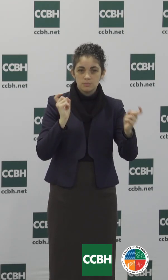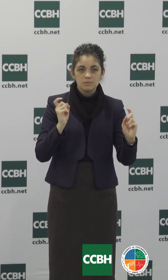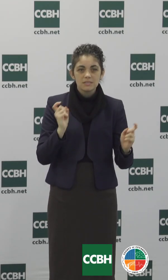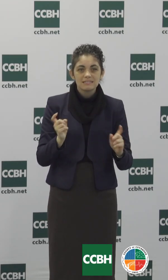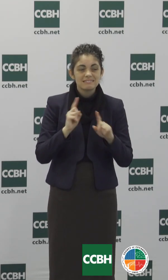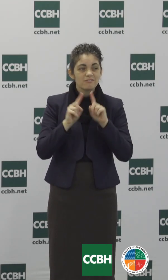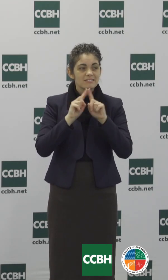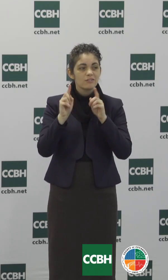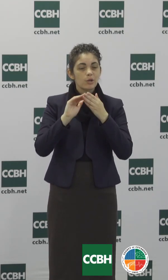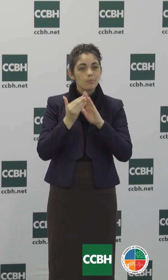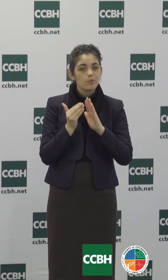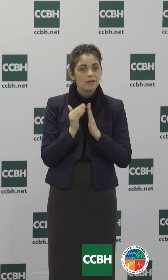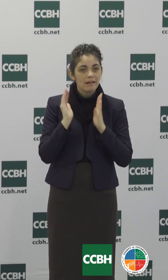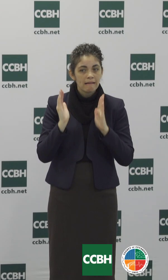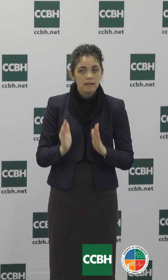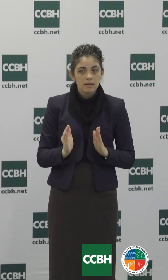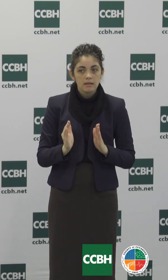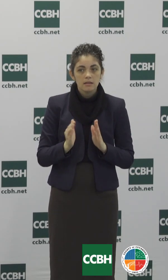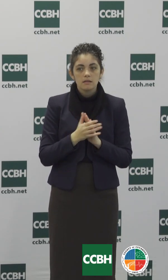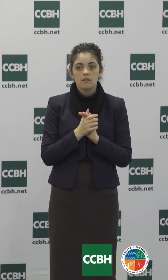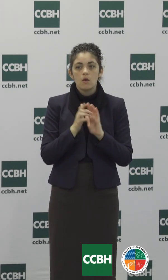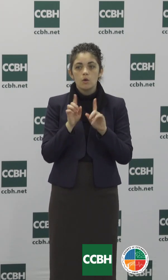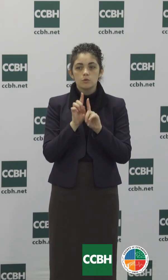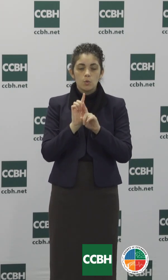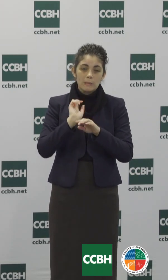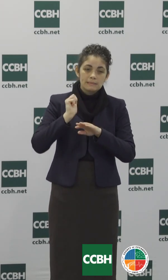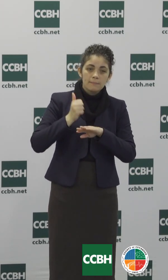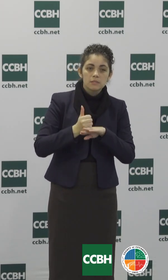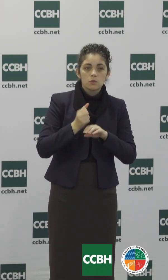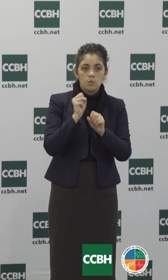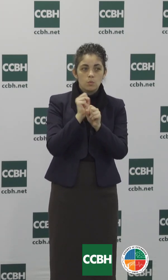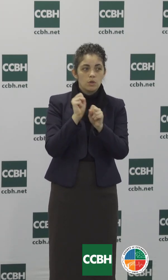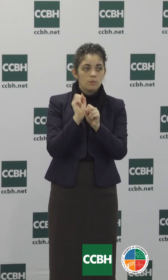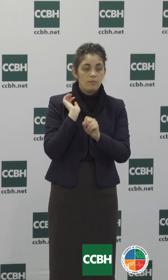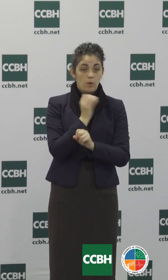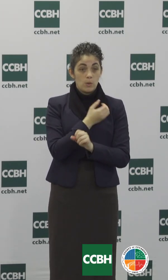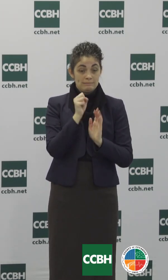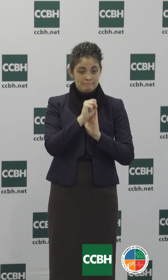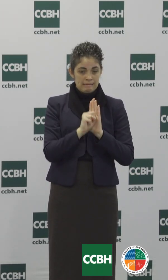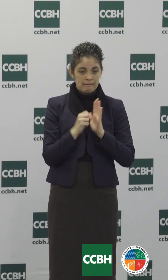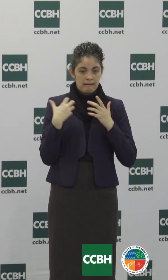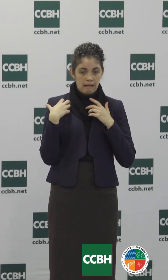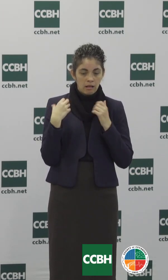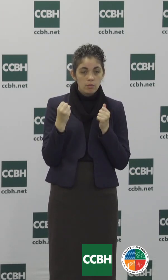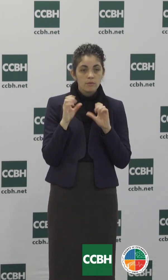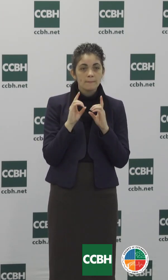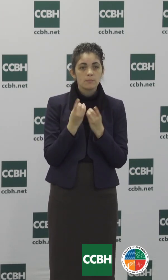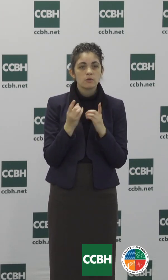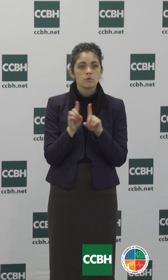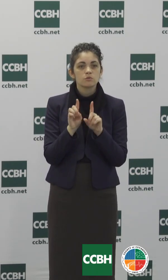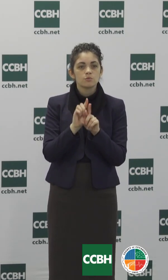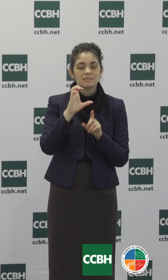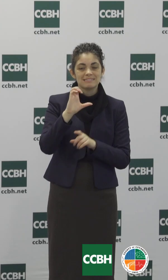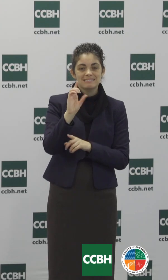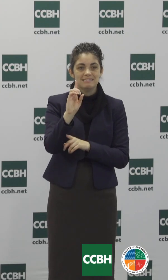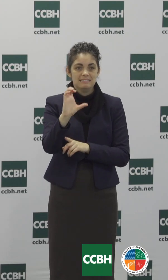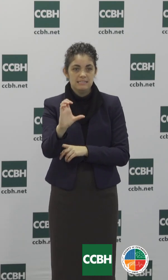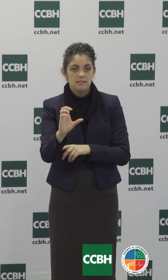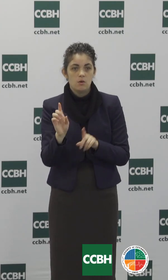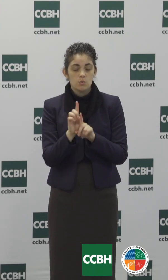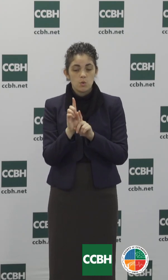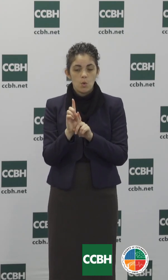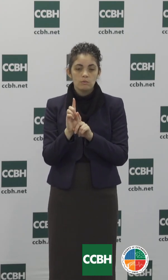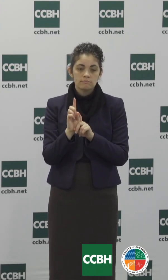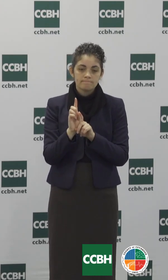community members based on plans that are put in place working with our state health department and the CDC. And so until that